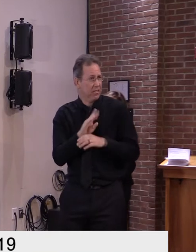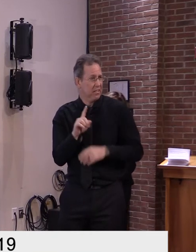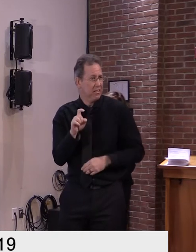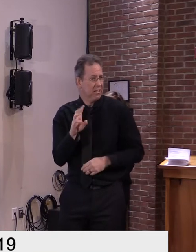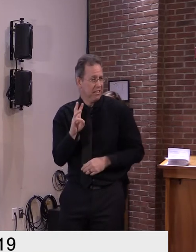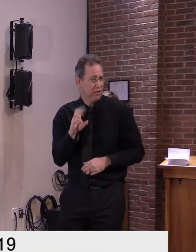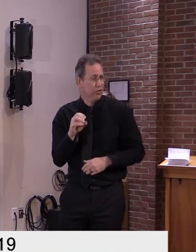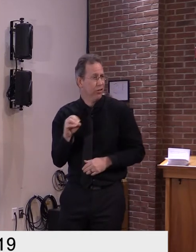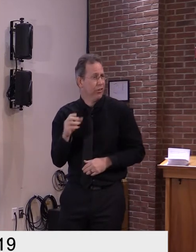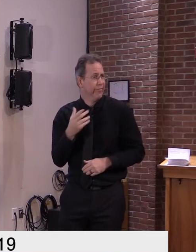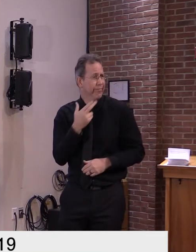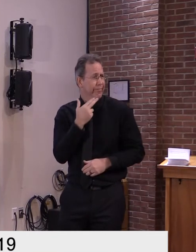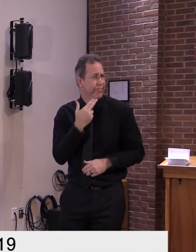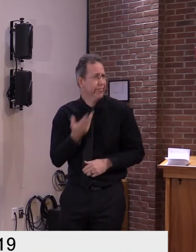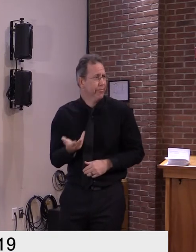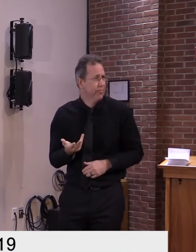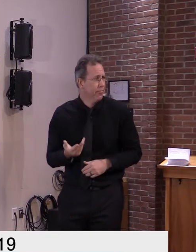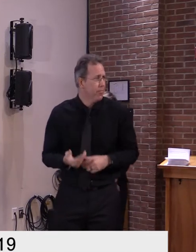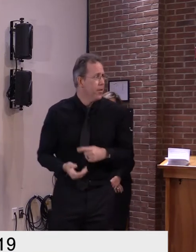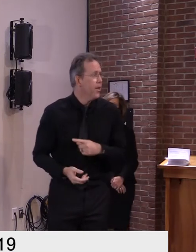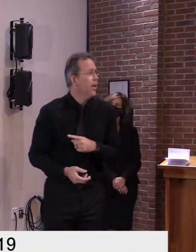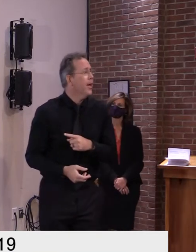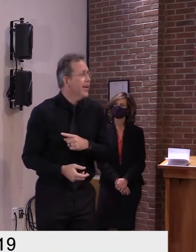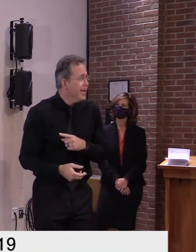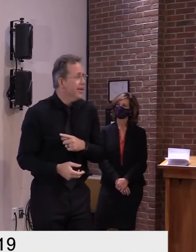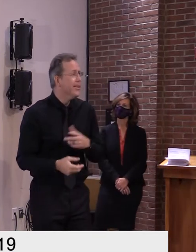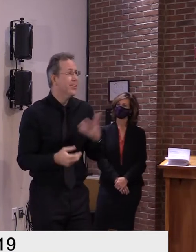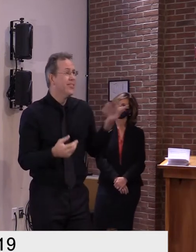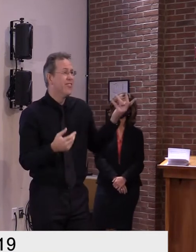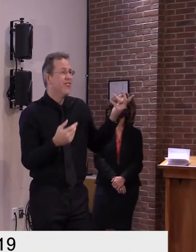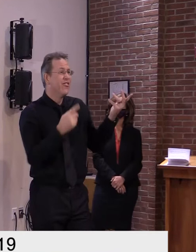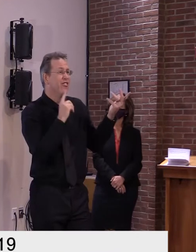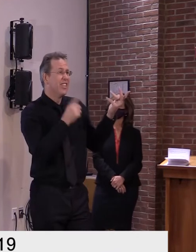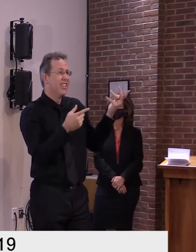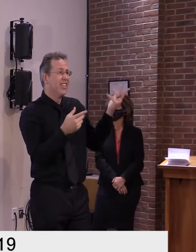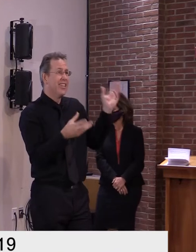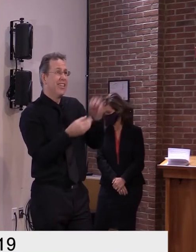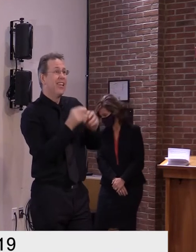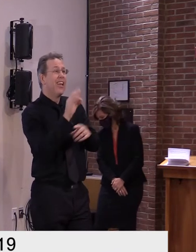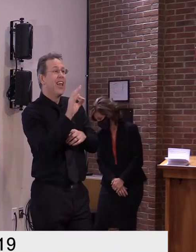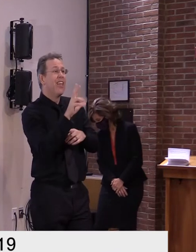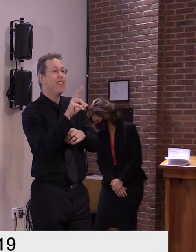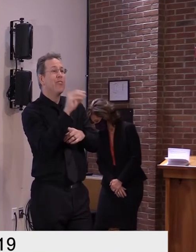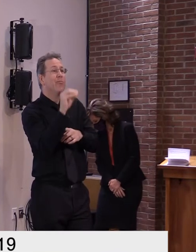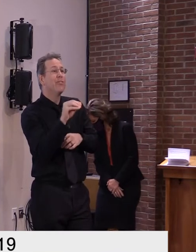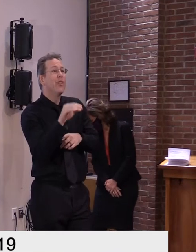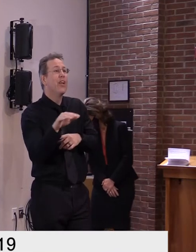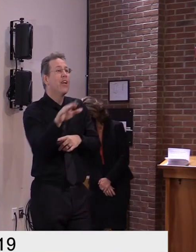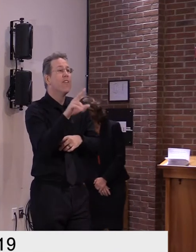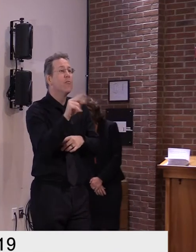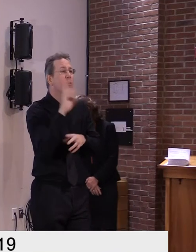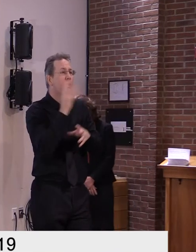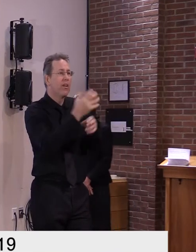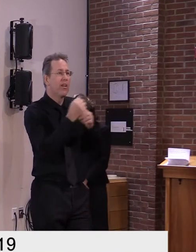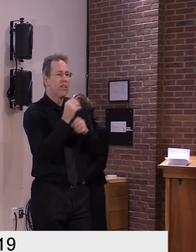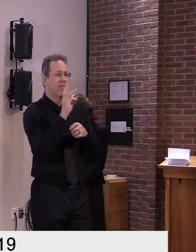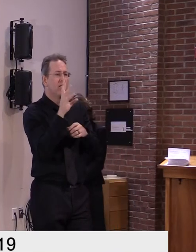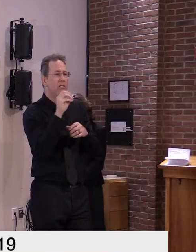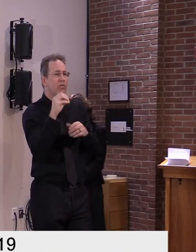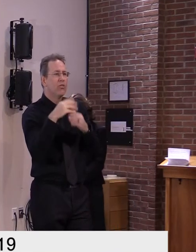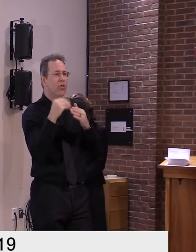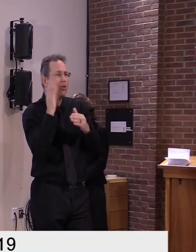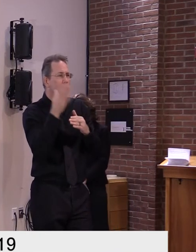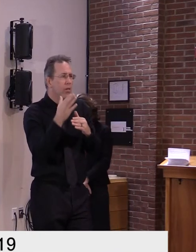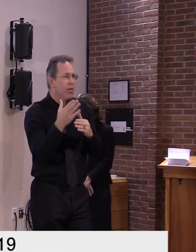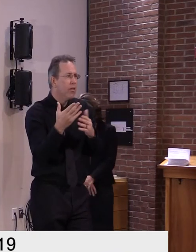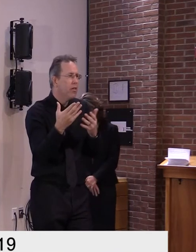he thought about 93% of Vermonters would receive this direct payment. $600 per person, $600 per